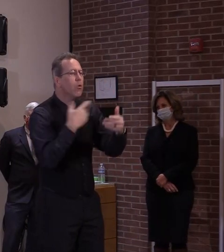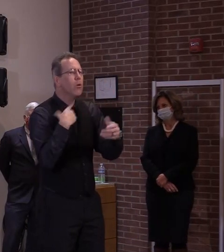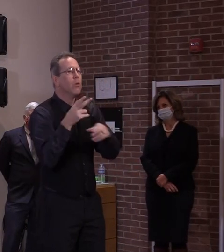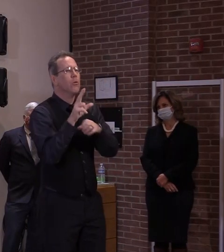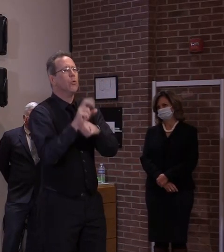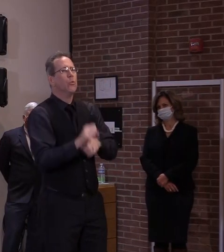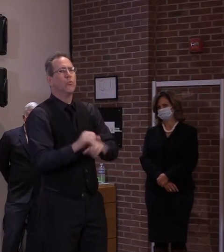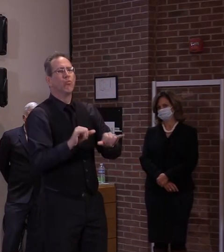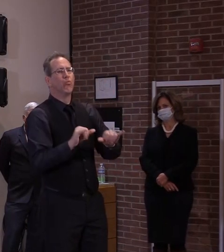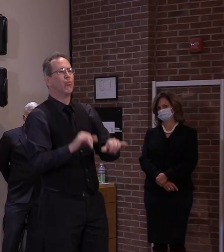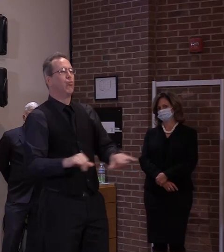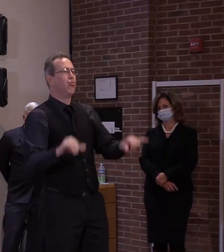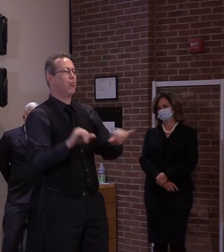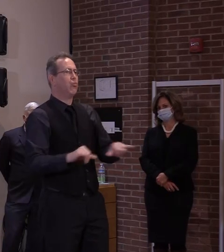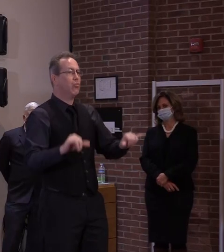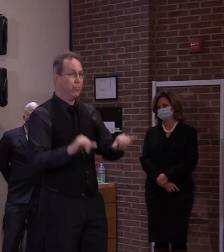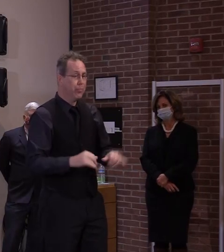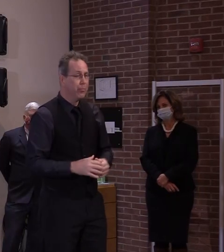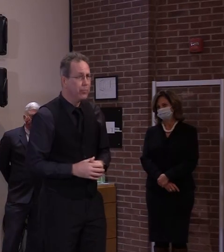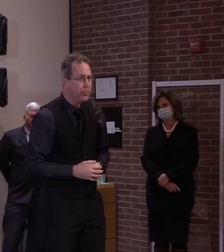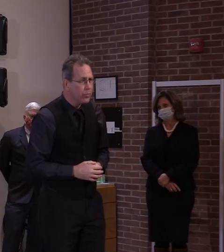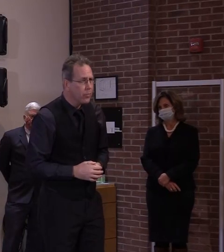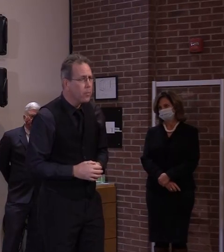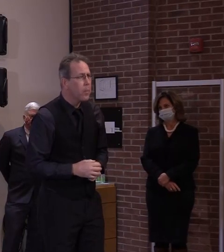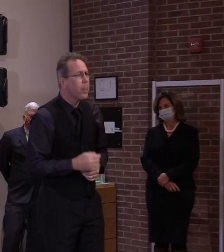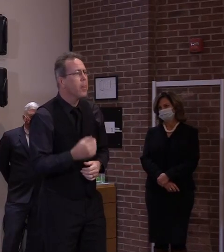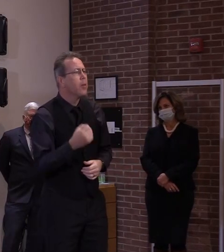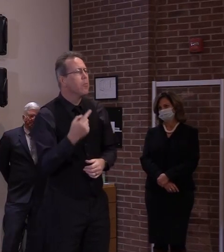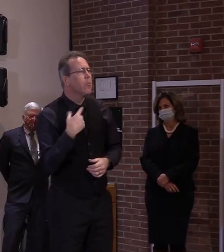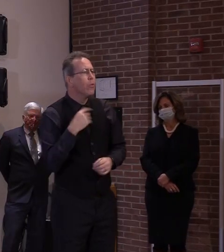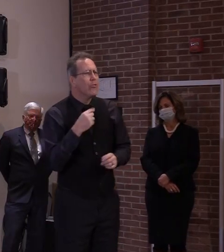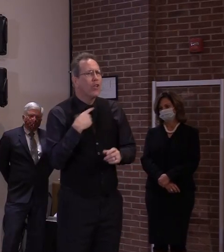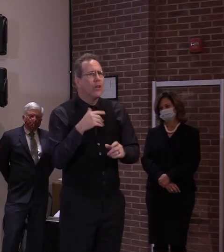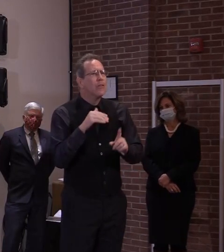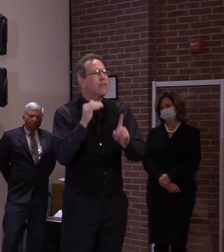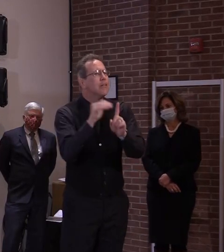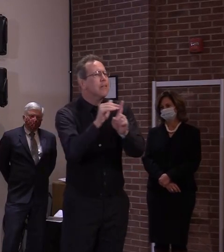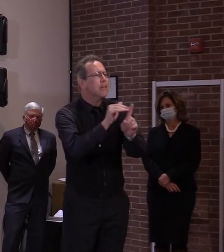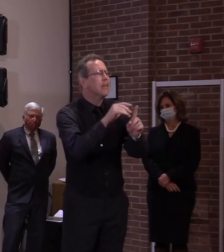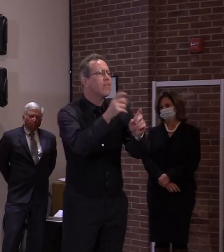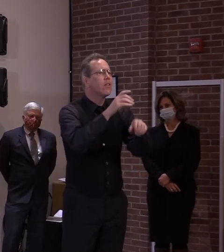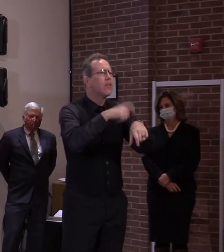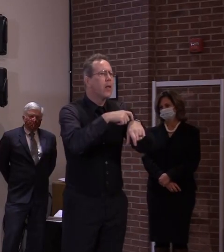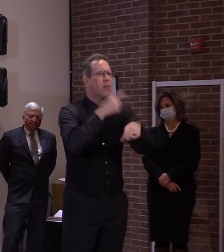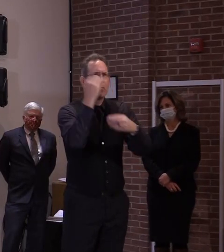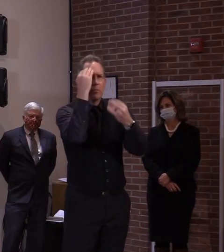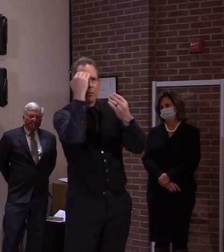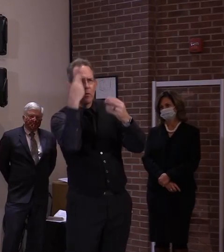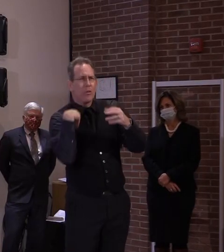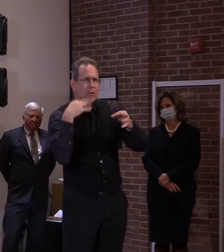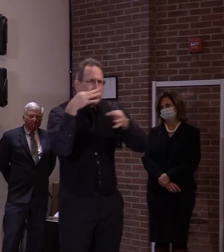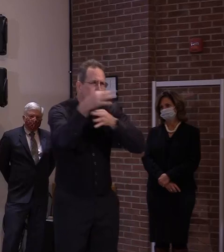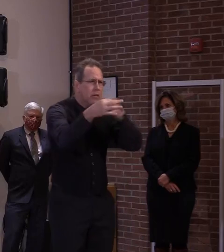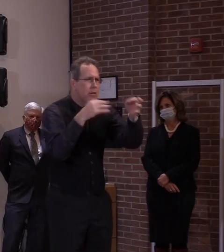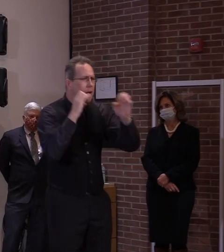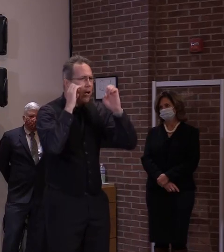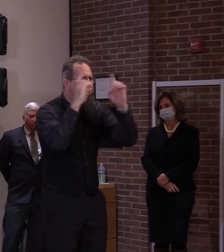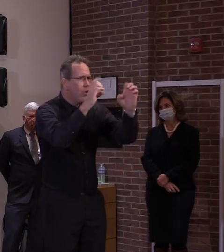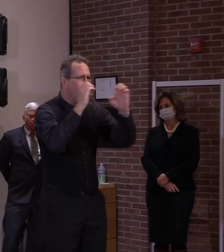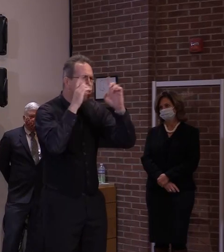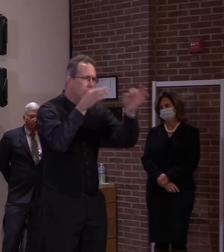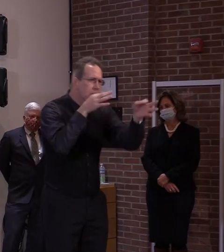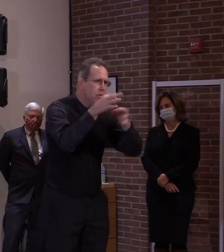we need to make sure we gave people ample lead time if they have been sort of forgetting about or